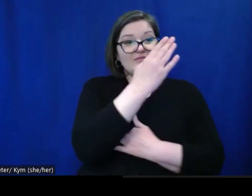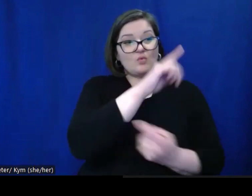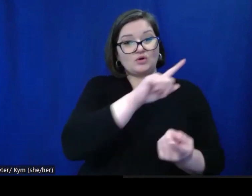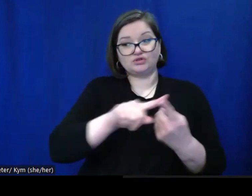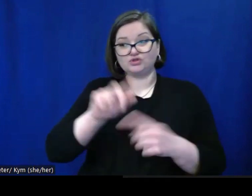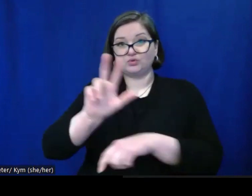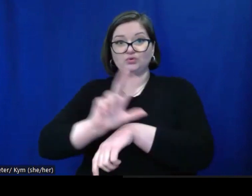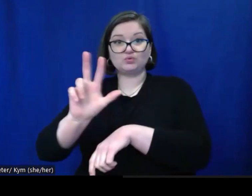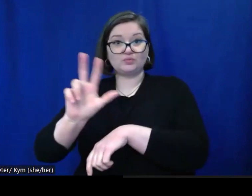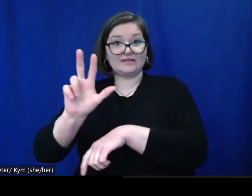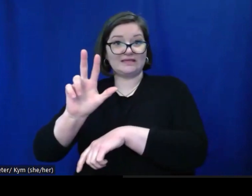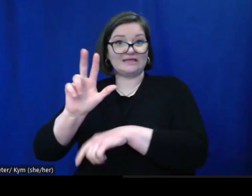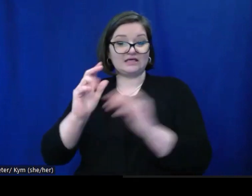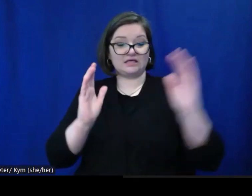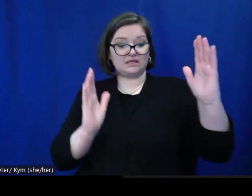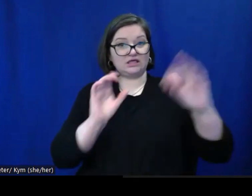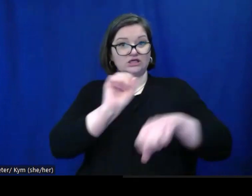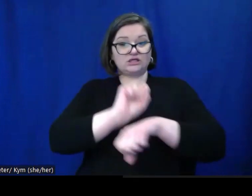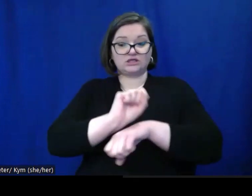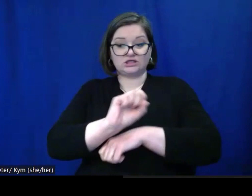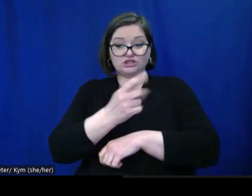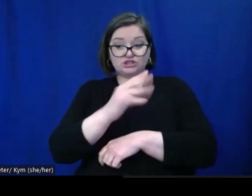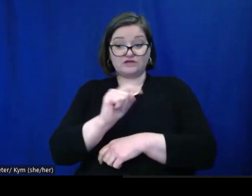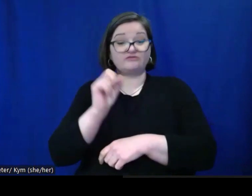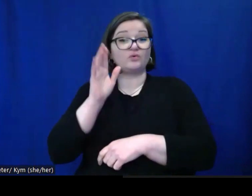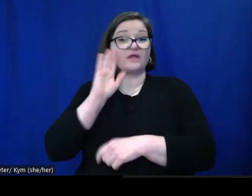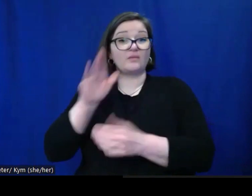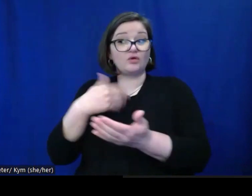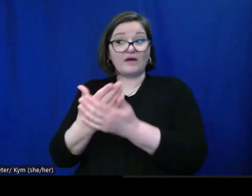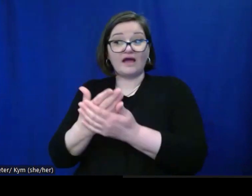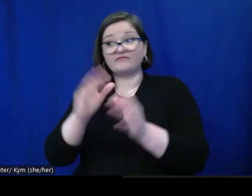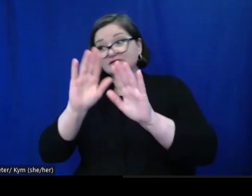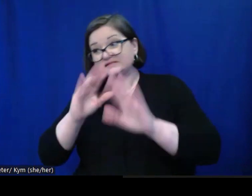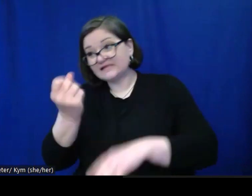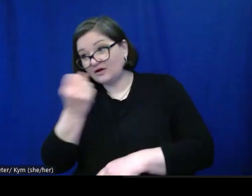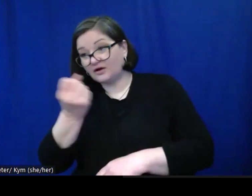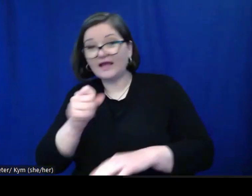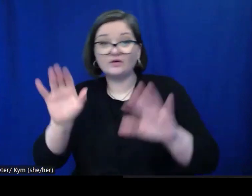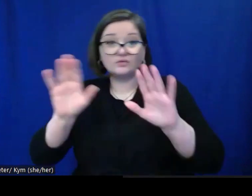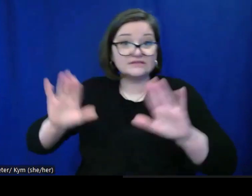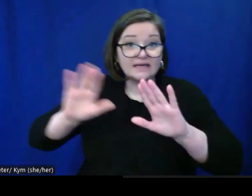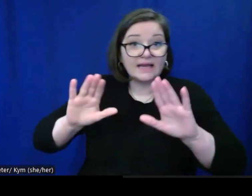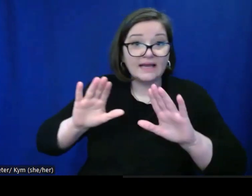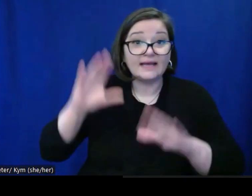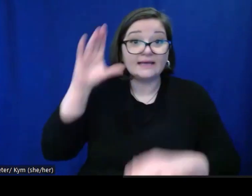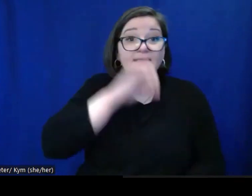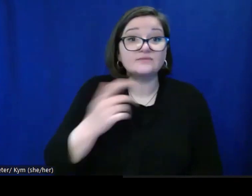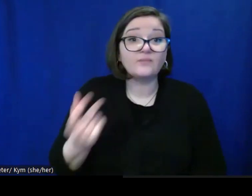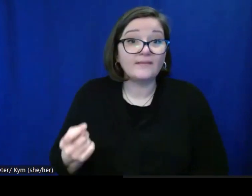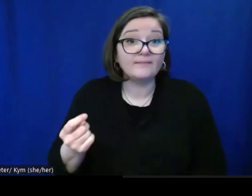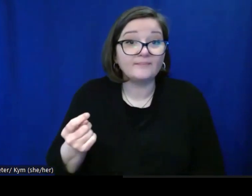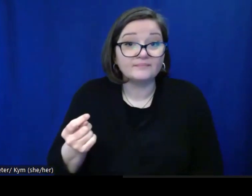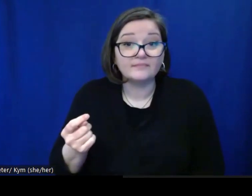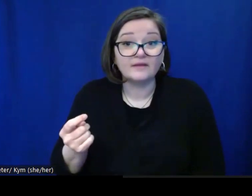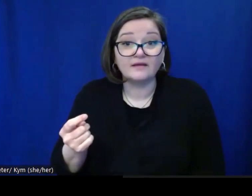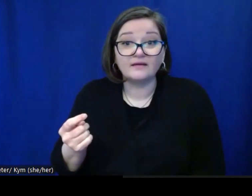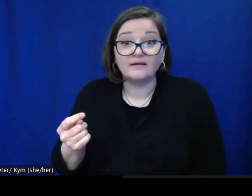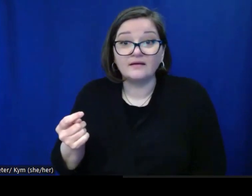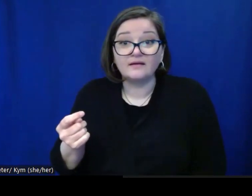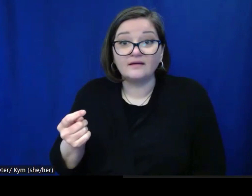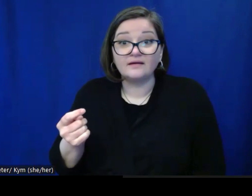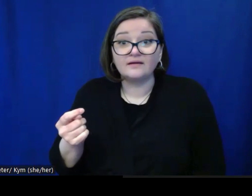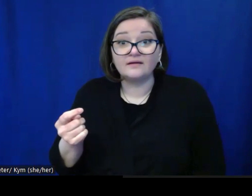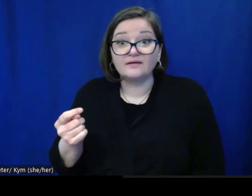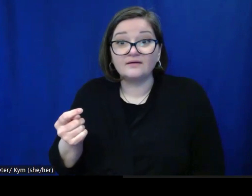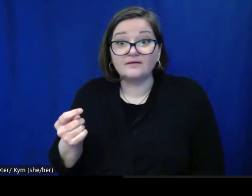Or they show up on a Saturday or a Sunday. Guess what? There's nobody there.